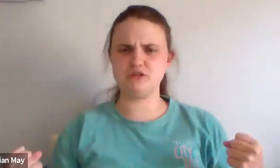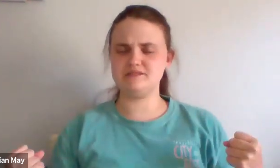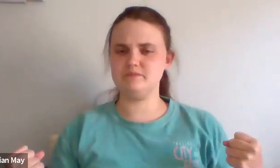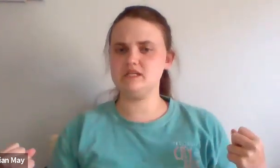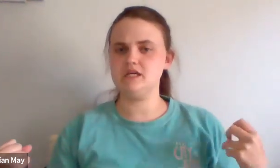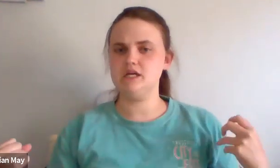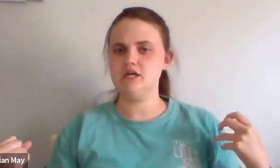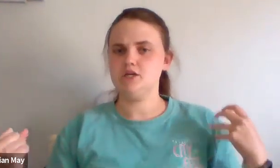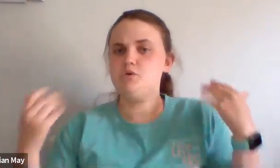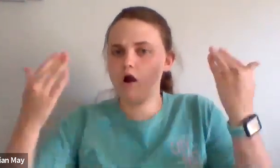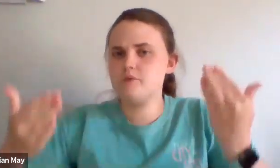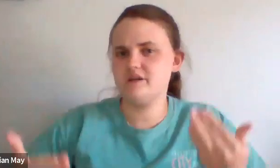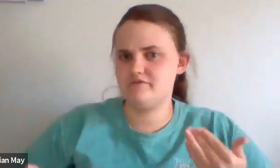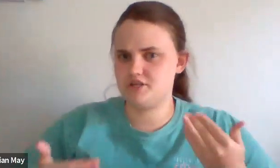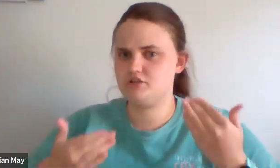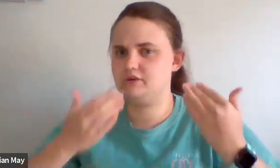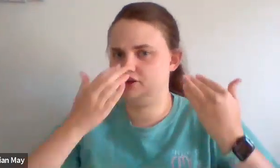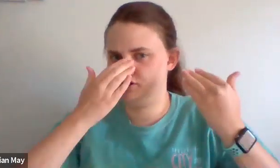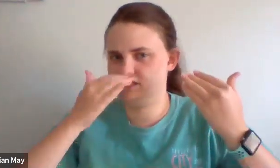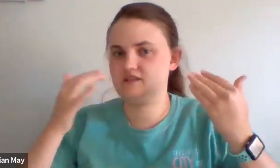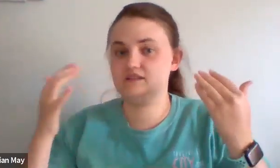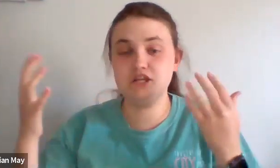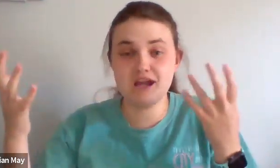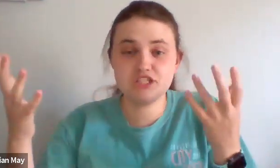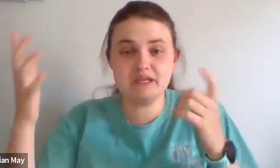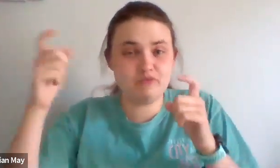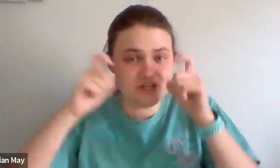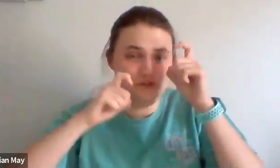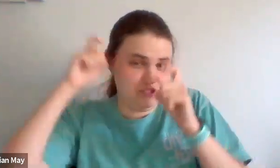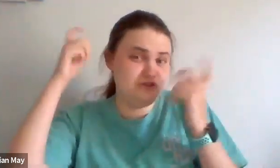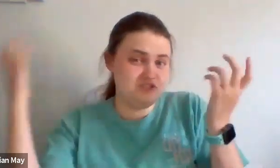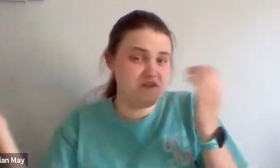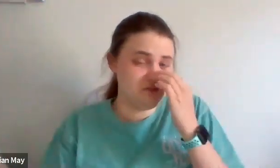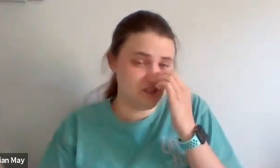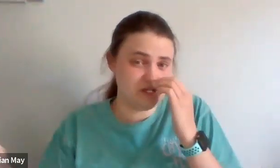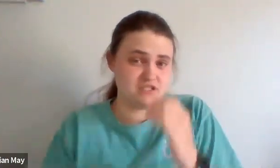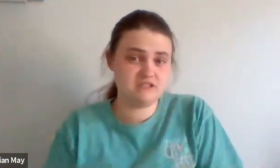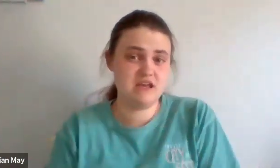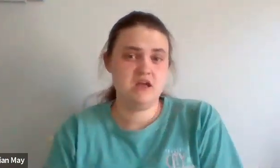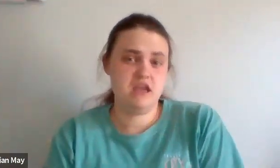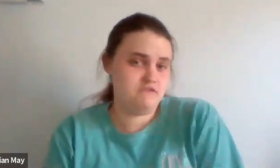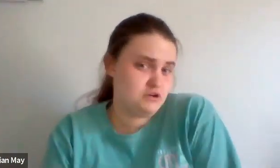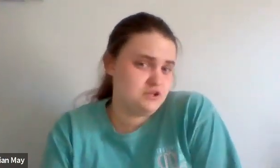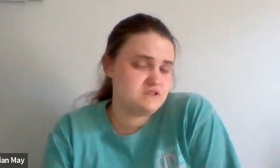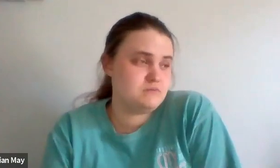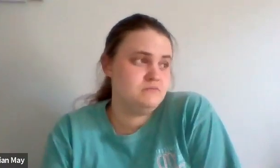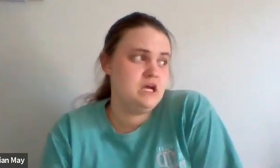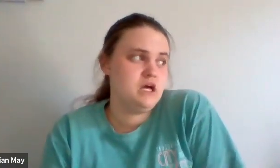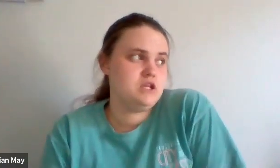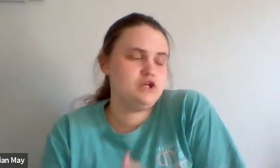strict because you are being professional when you're using signs, and you're actually being professional when you're using facial expressions. If you don't use them, you're